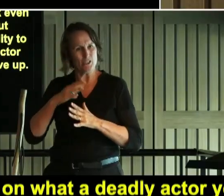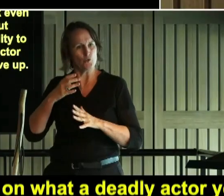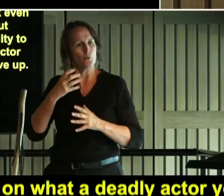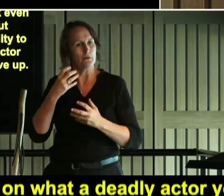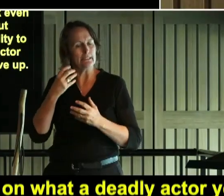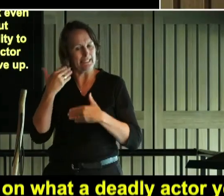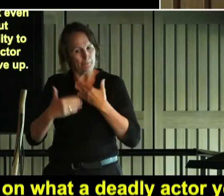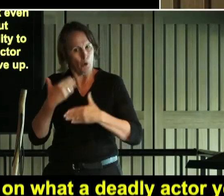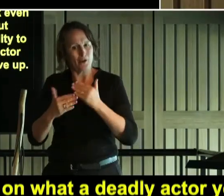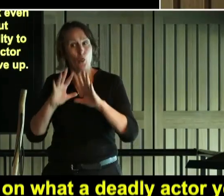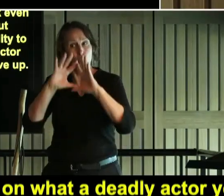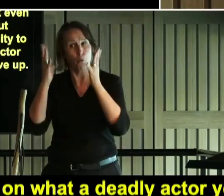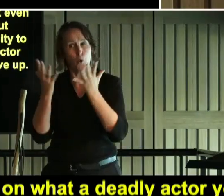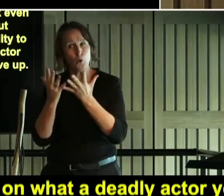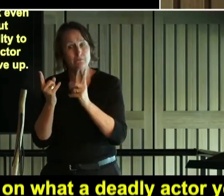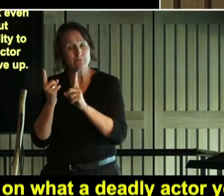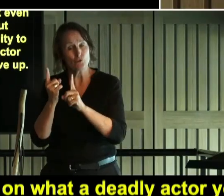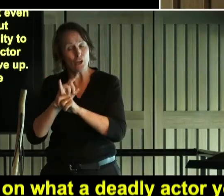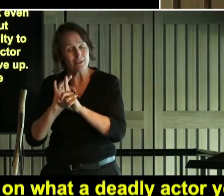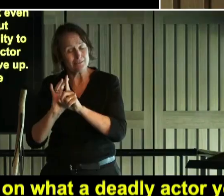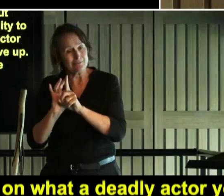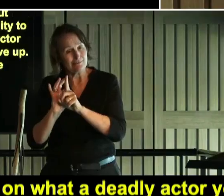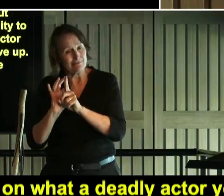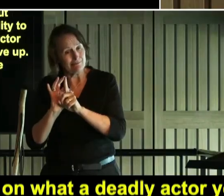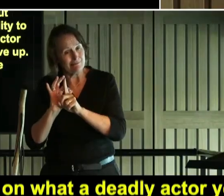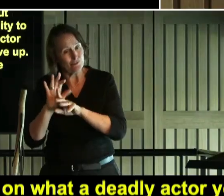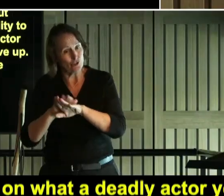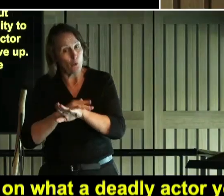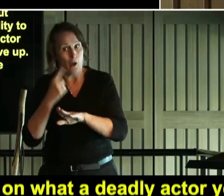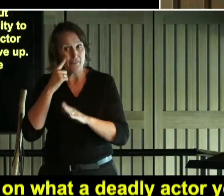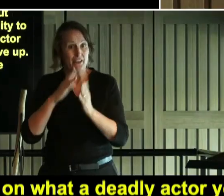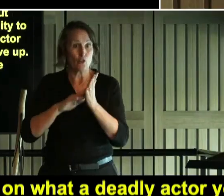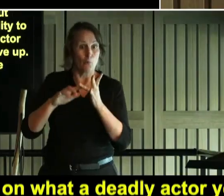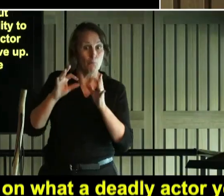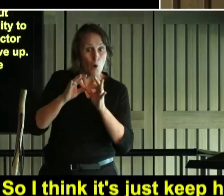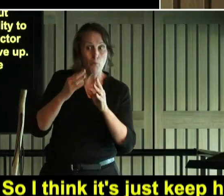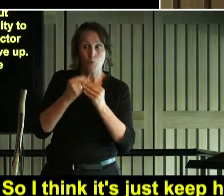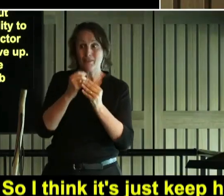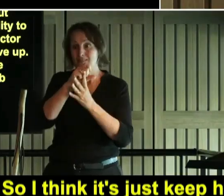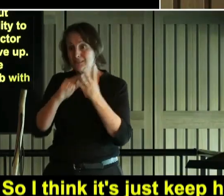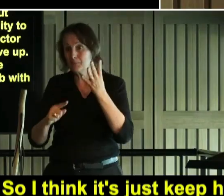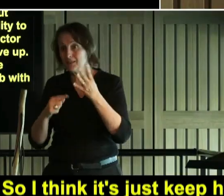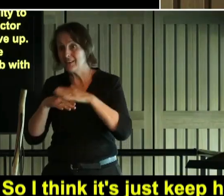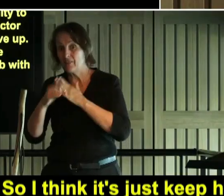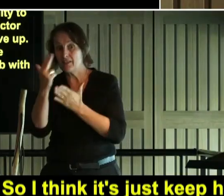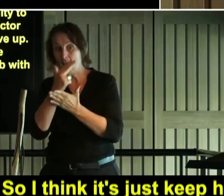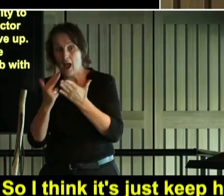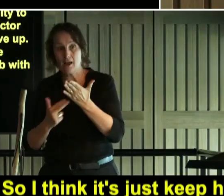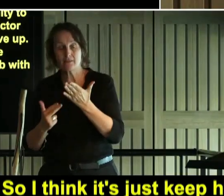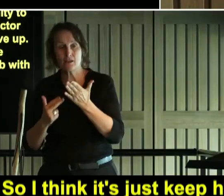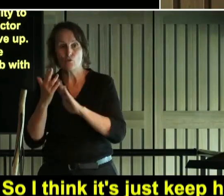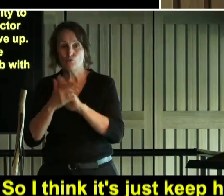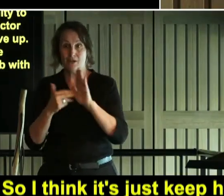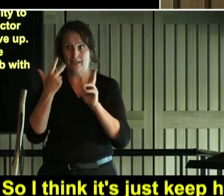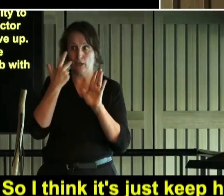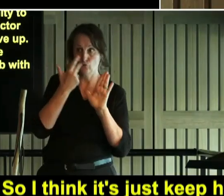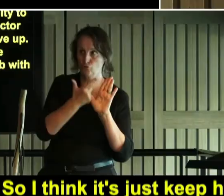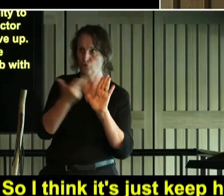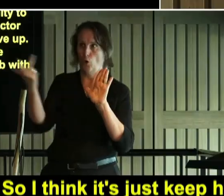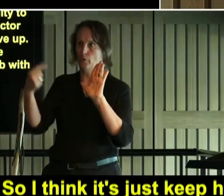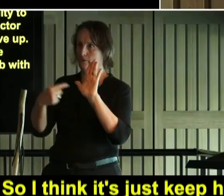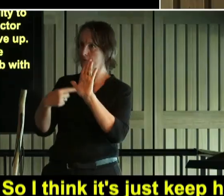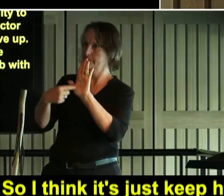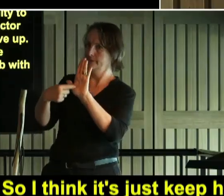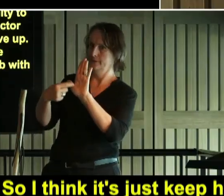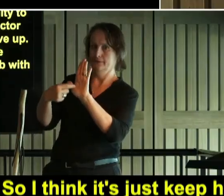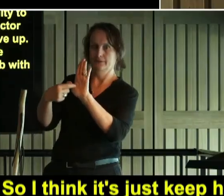in there. The world is slowly changing, and I think our mob with disabilities in the arts hold a mirror up to the world, and